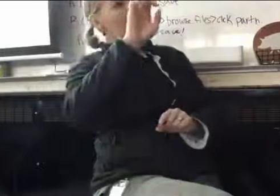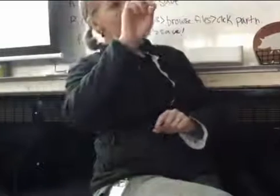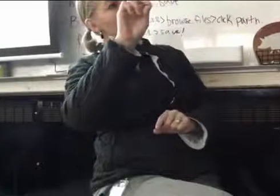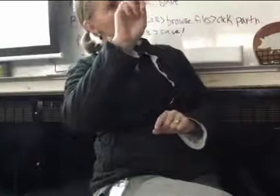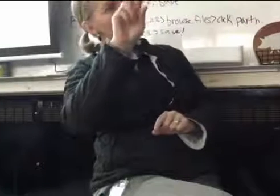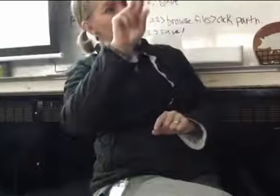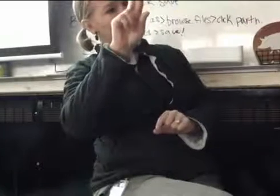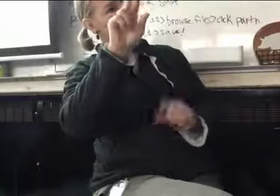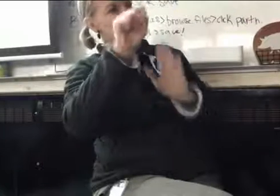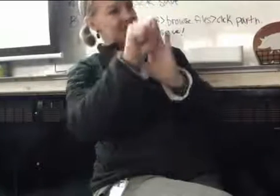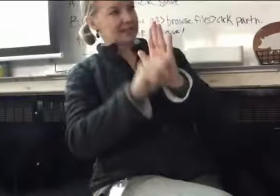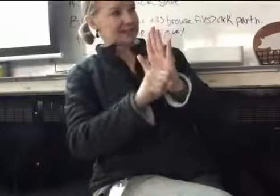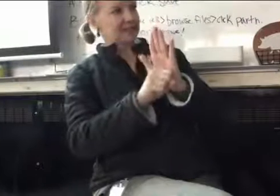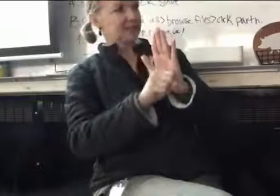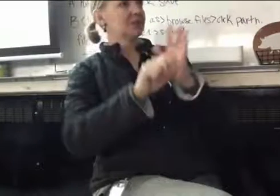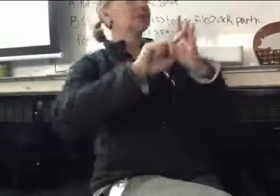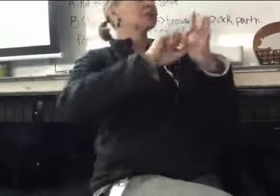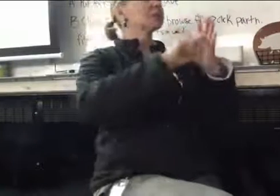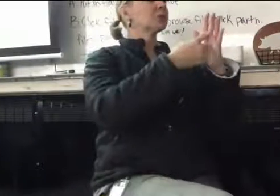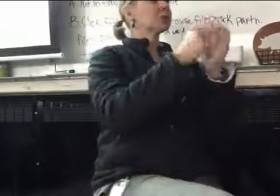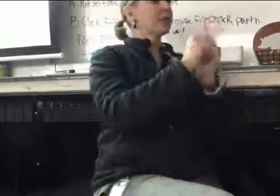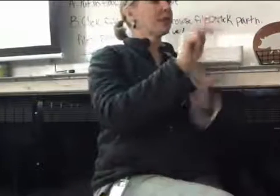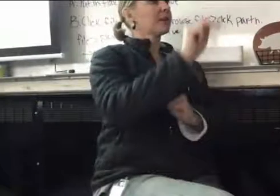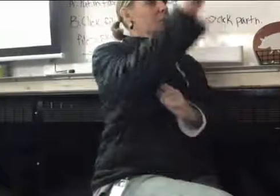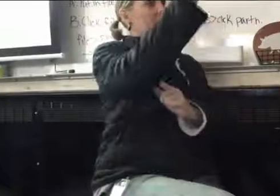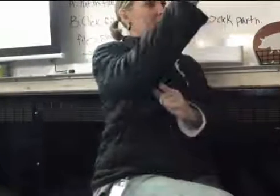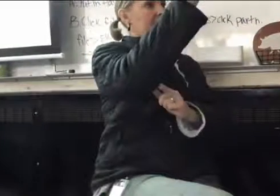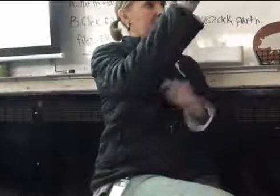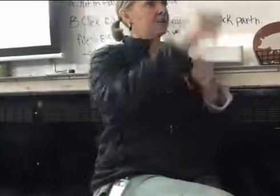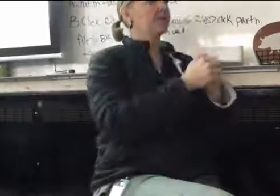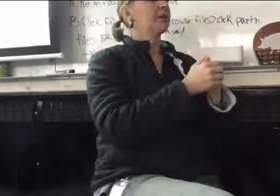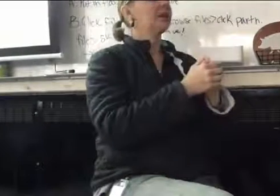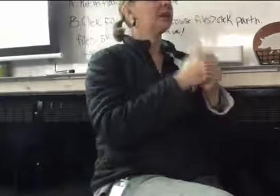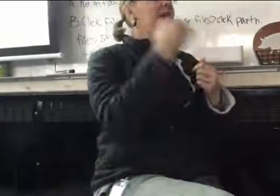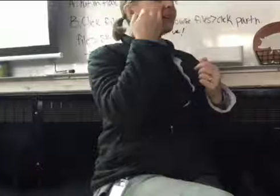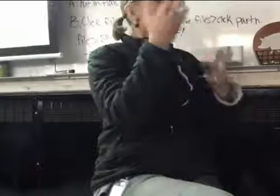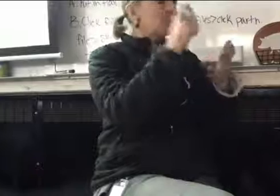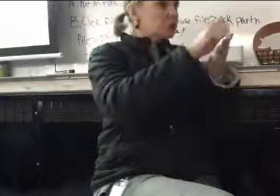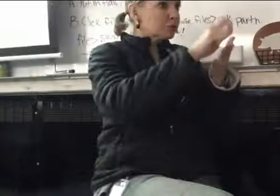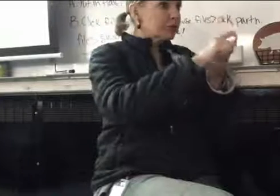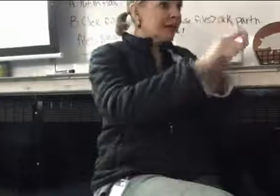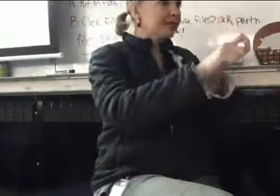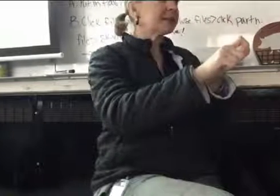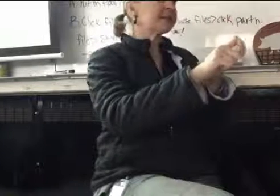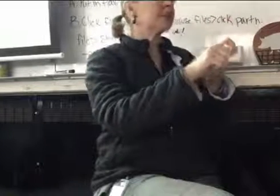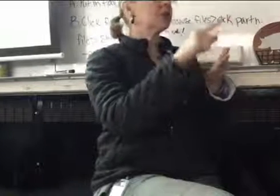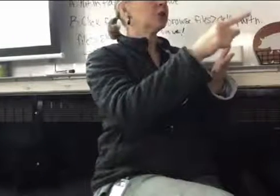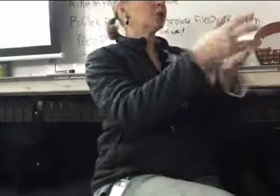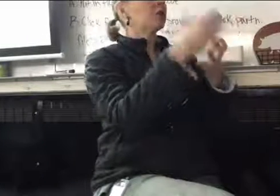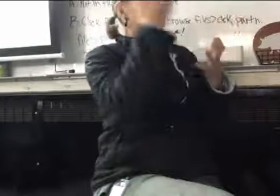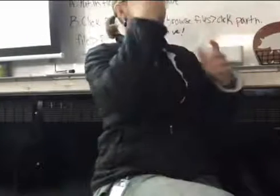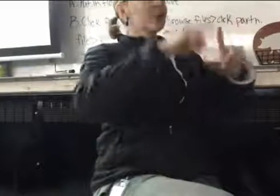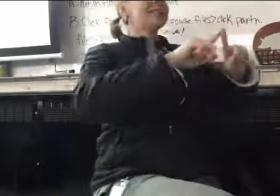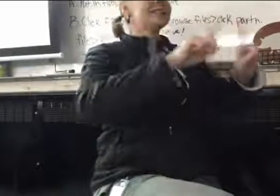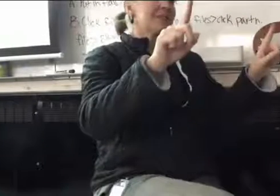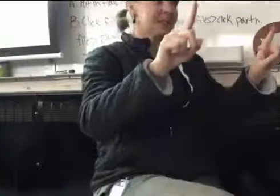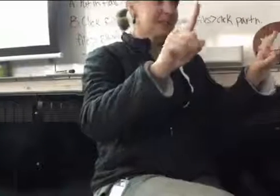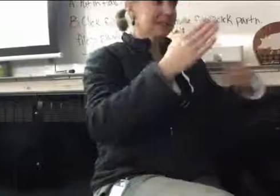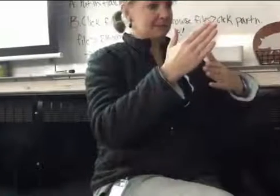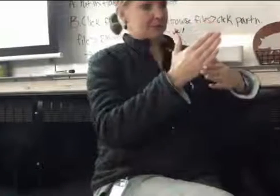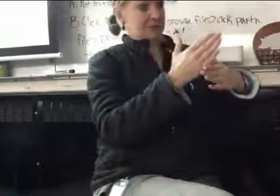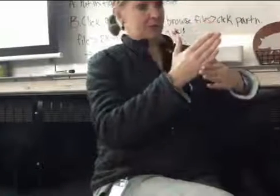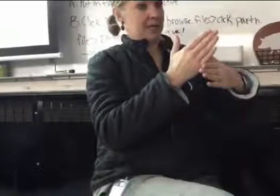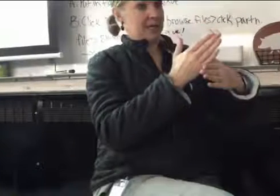start with the demographics of the North. And really, if you want to write at the top of this chart that you want to know the differences